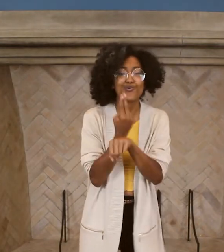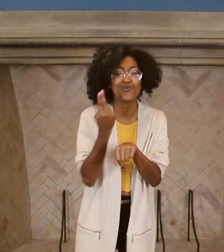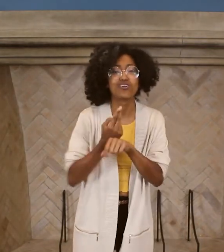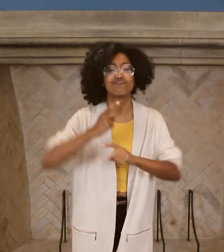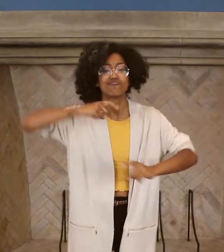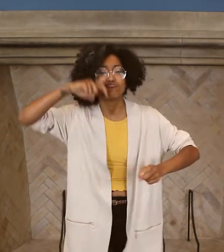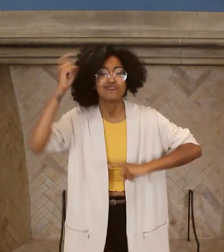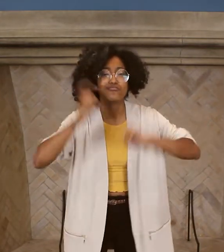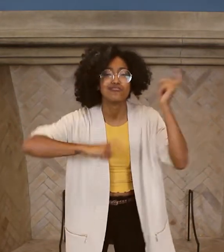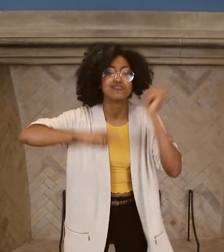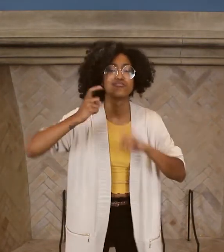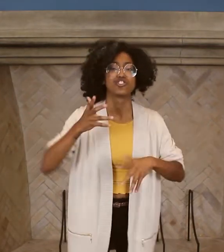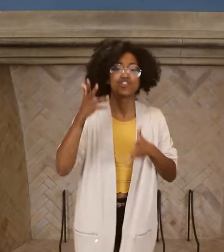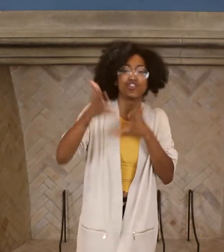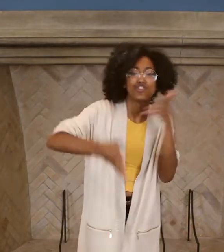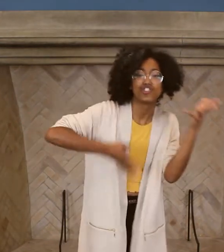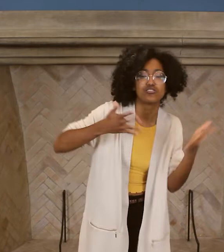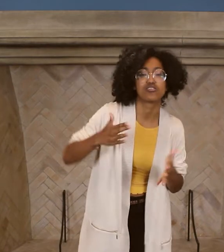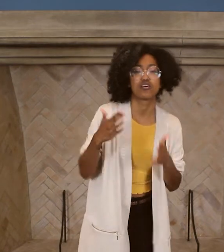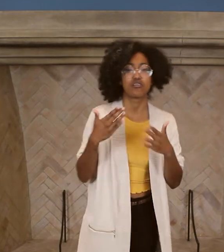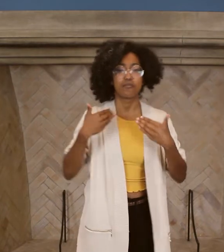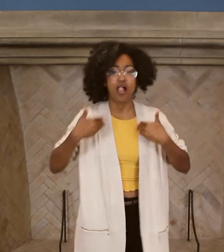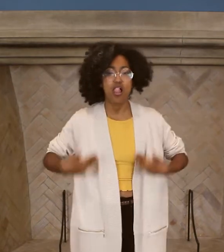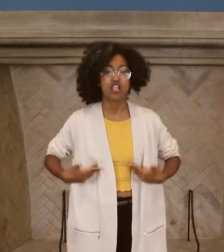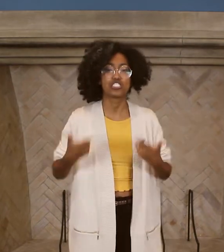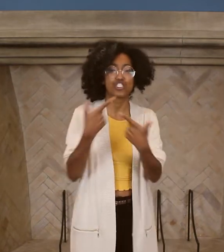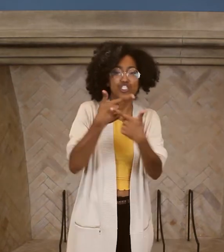Through facial expressions, gestures, body language.